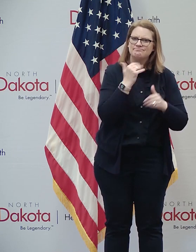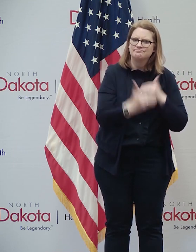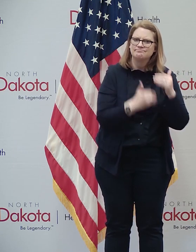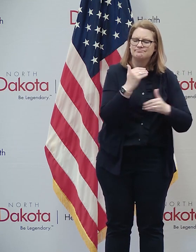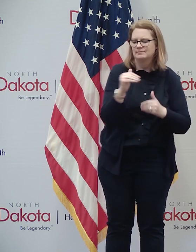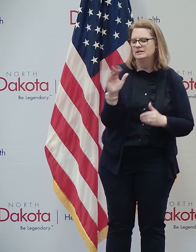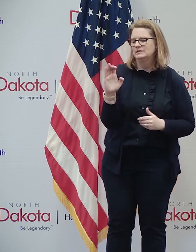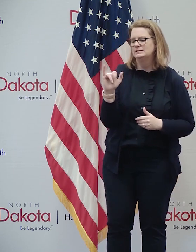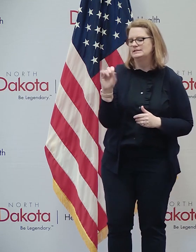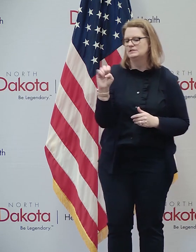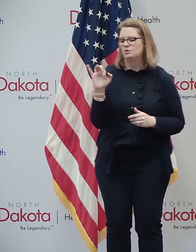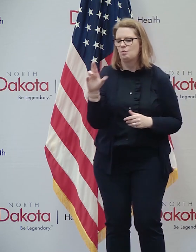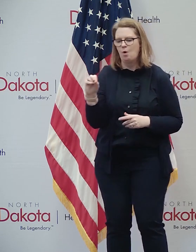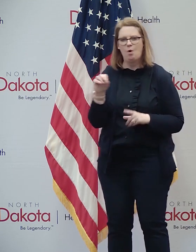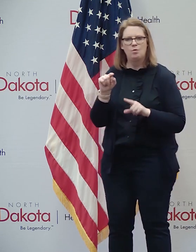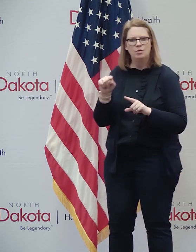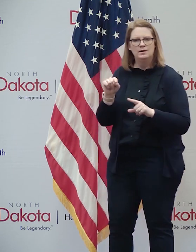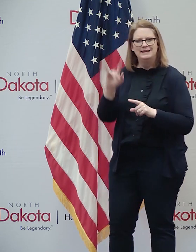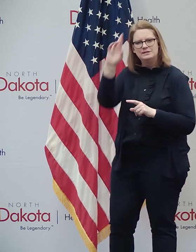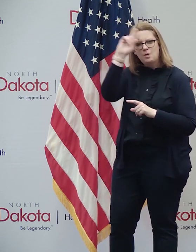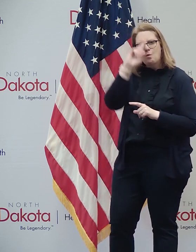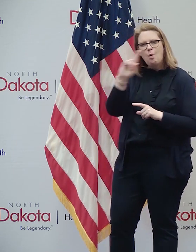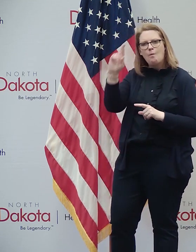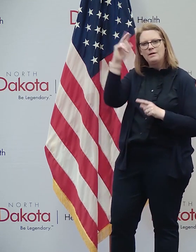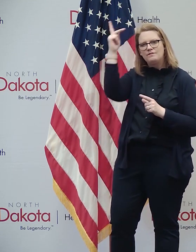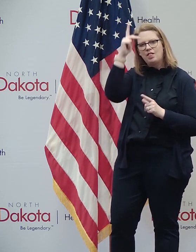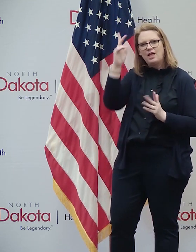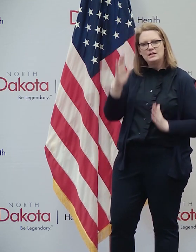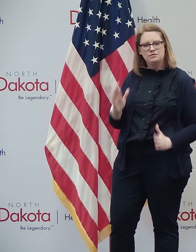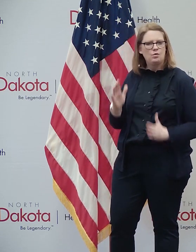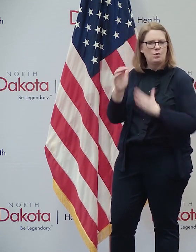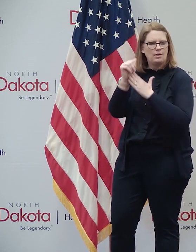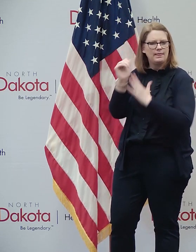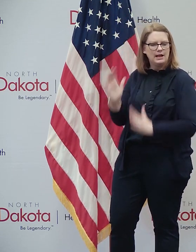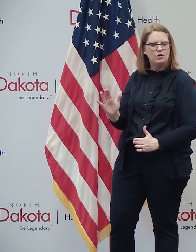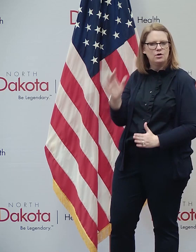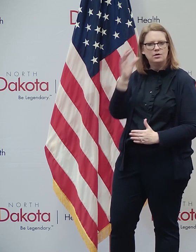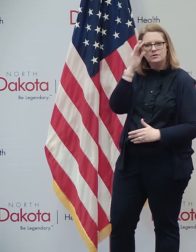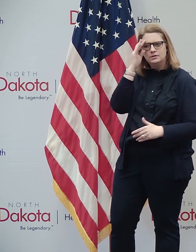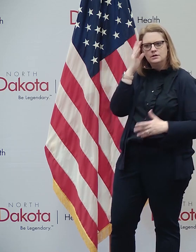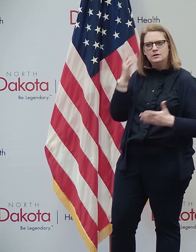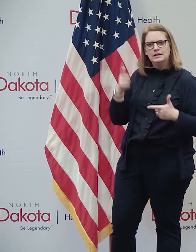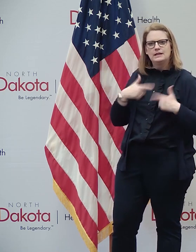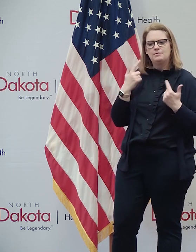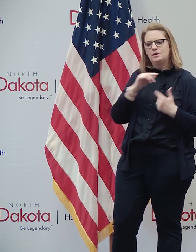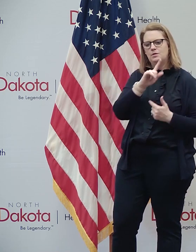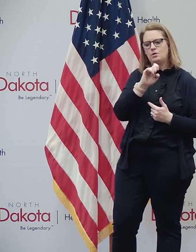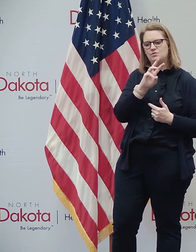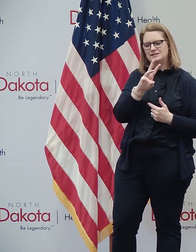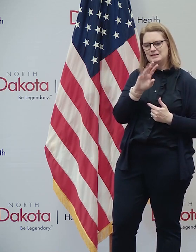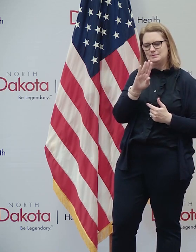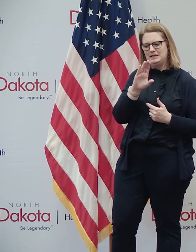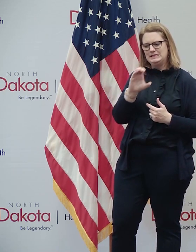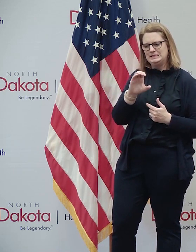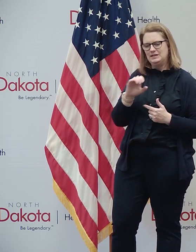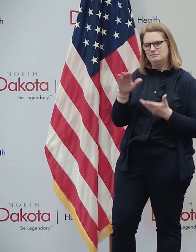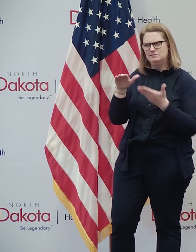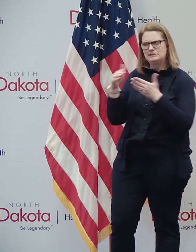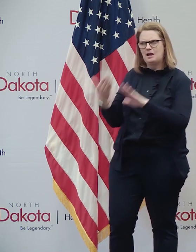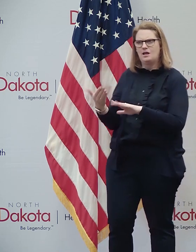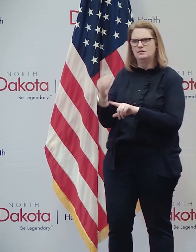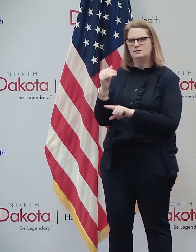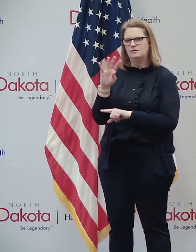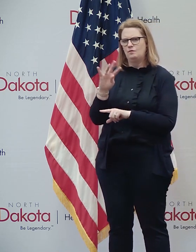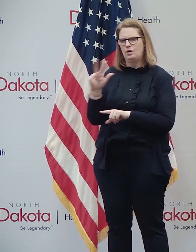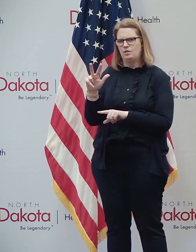kindness, that would go a long way, because we know that these people have had their own sets of disruptions